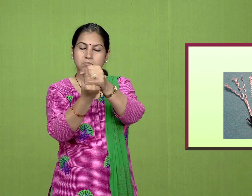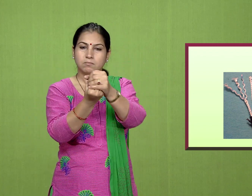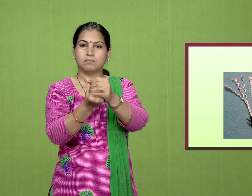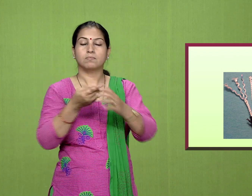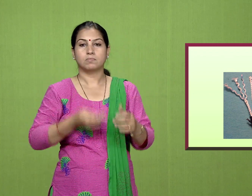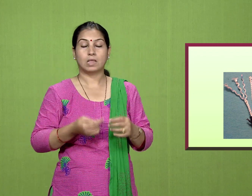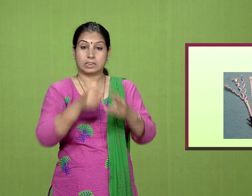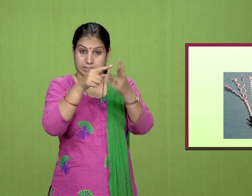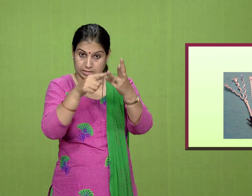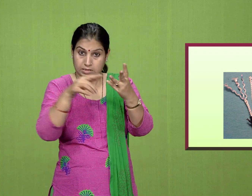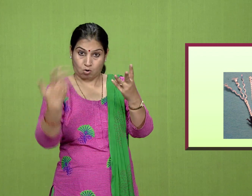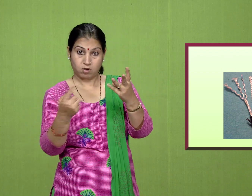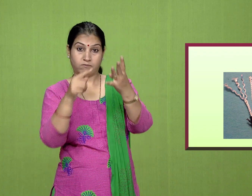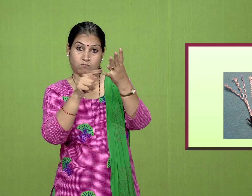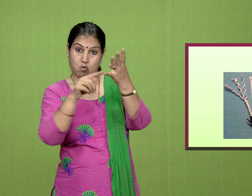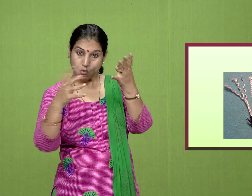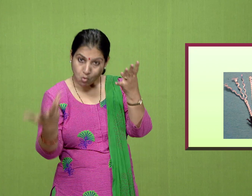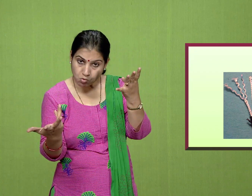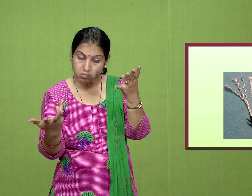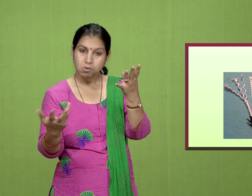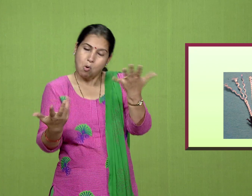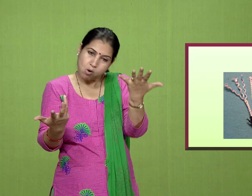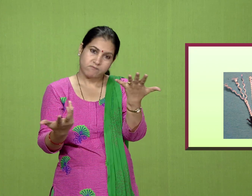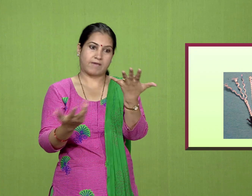3, 4, or 5